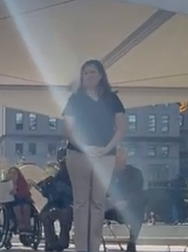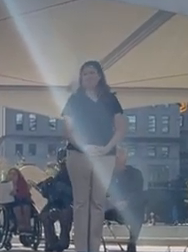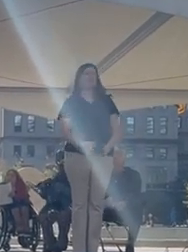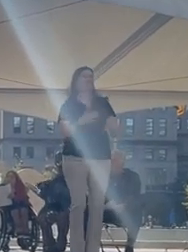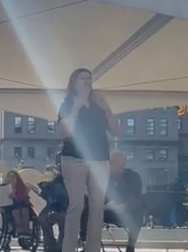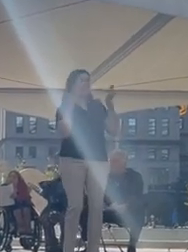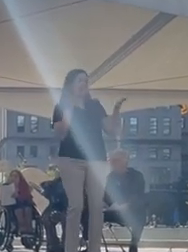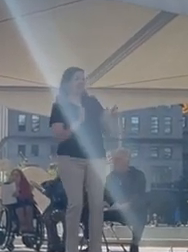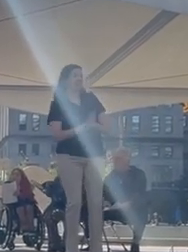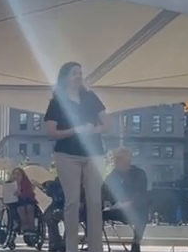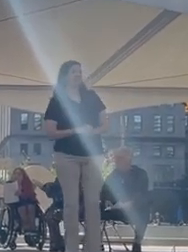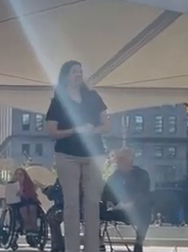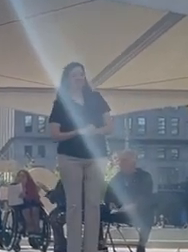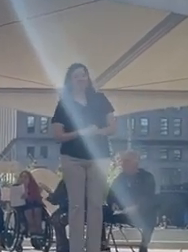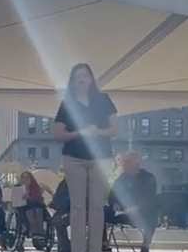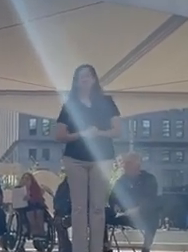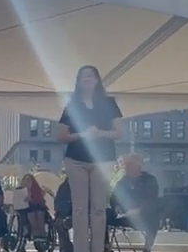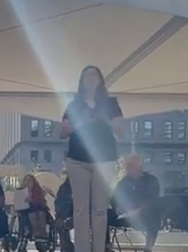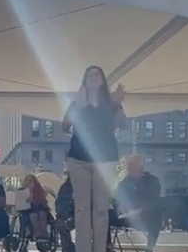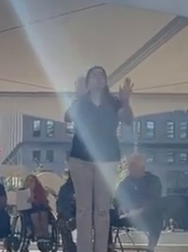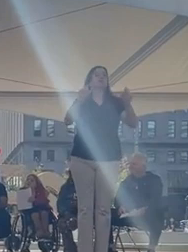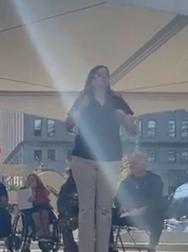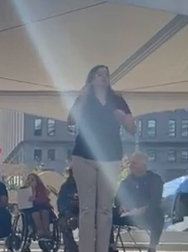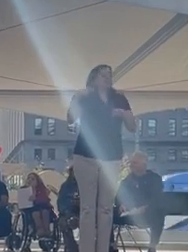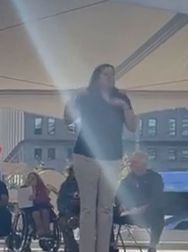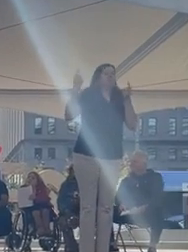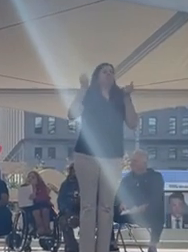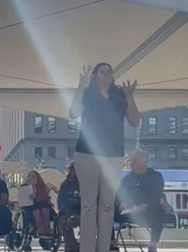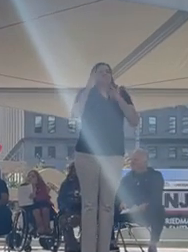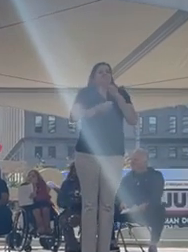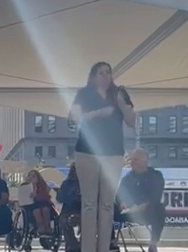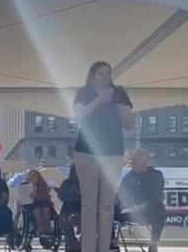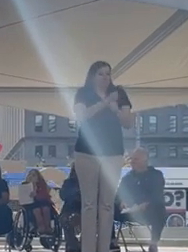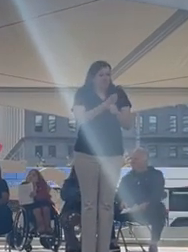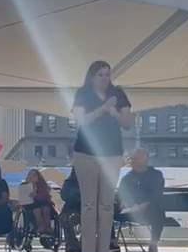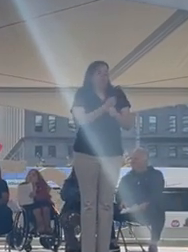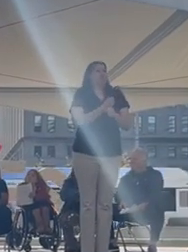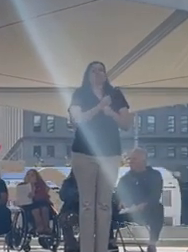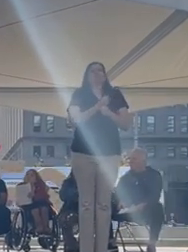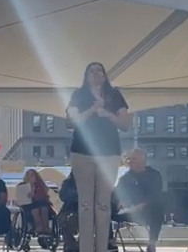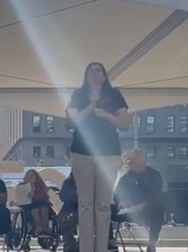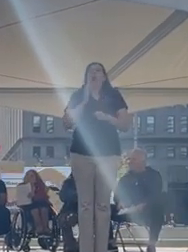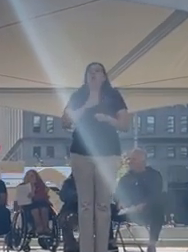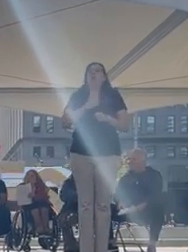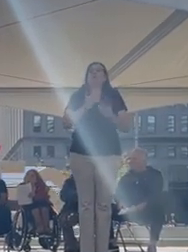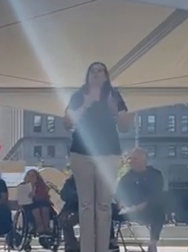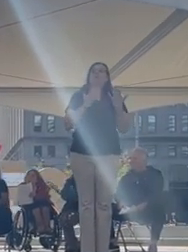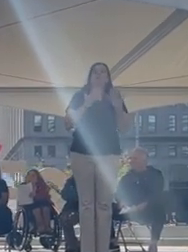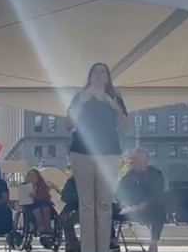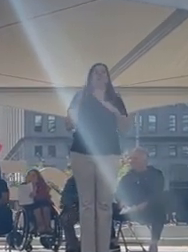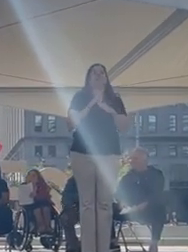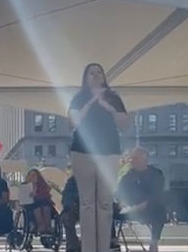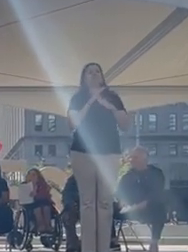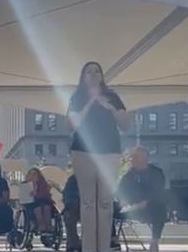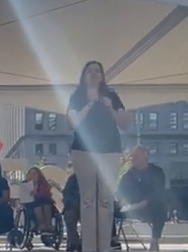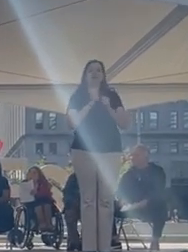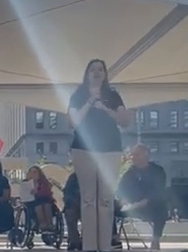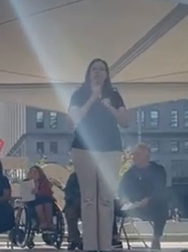thank you. For years, our kind of crowning annual